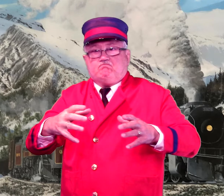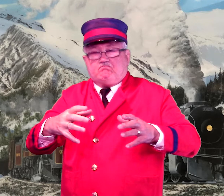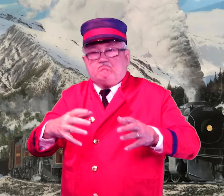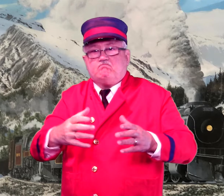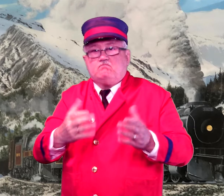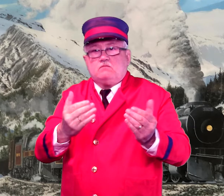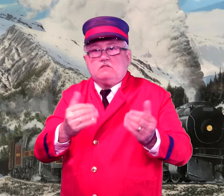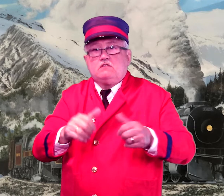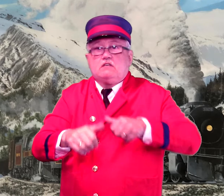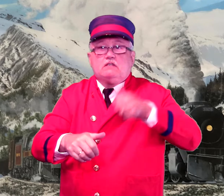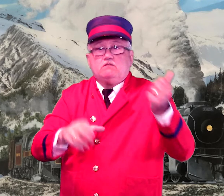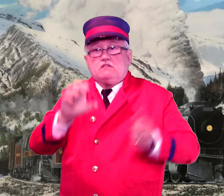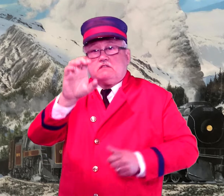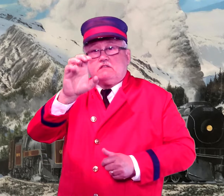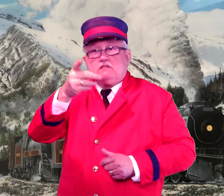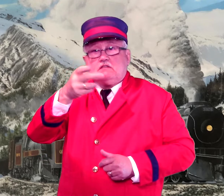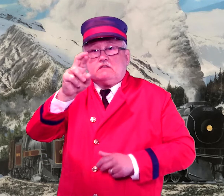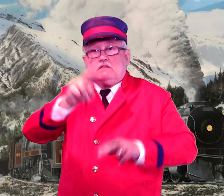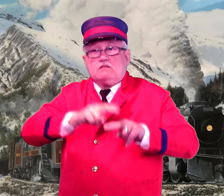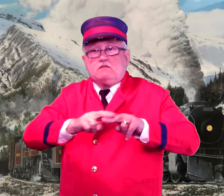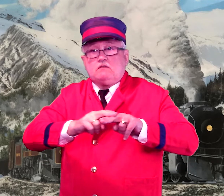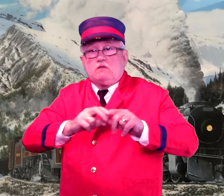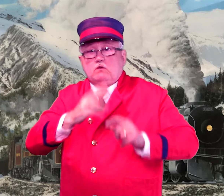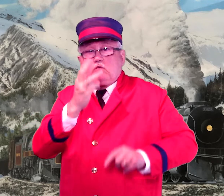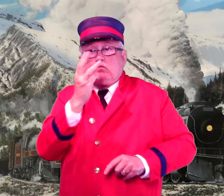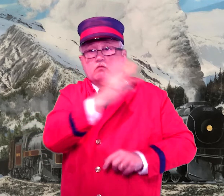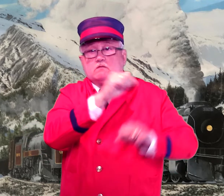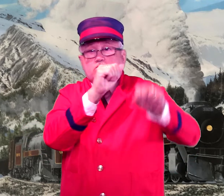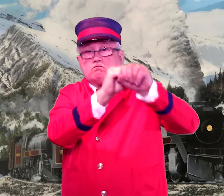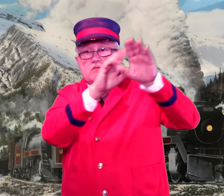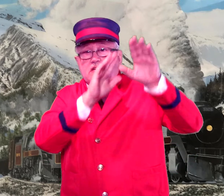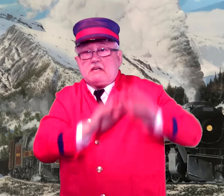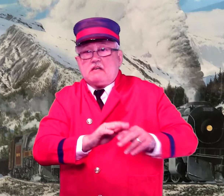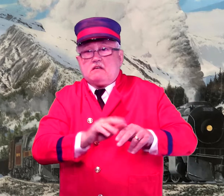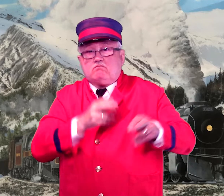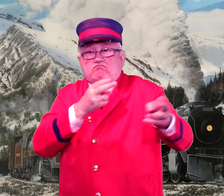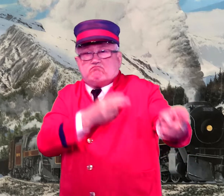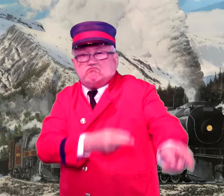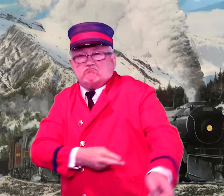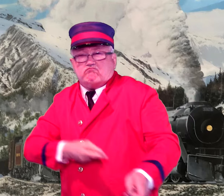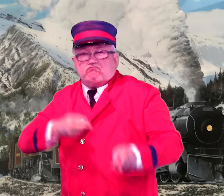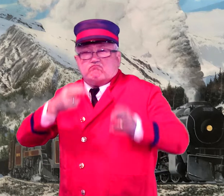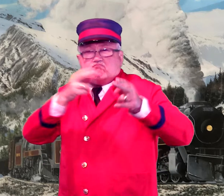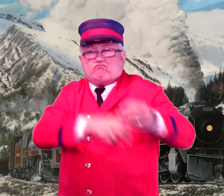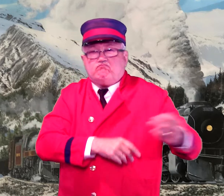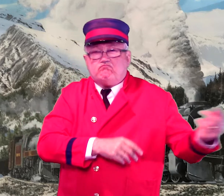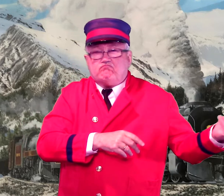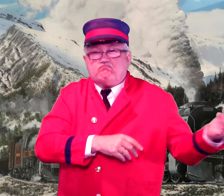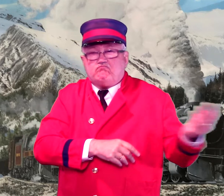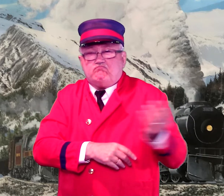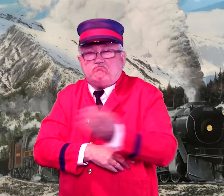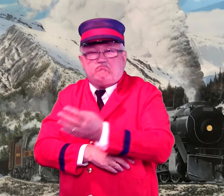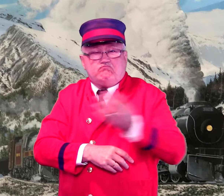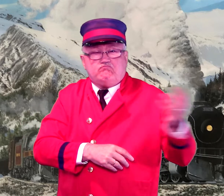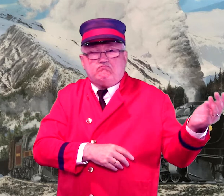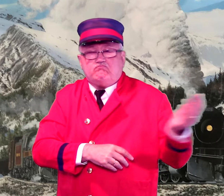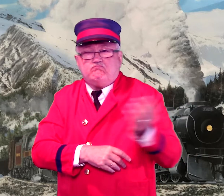to Calgary. By then, they had quite a crowd. They then waited for the Canadian Pacific Railway passenger